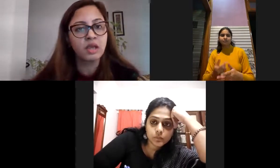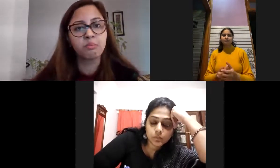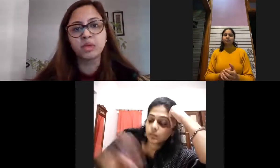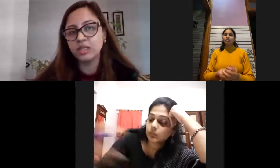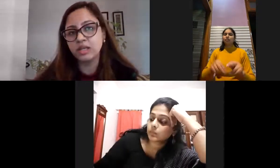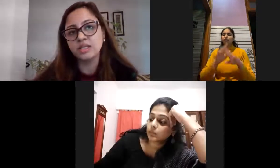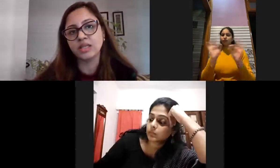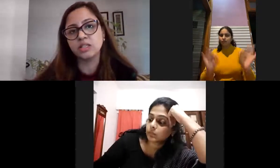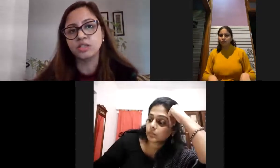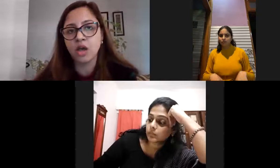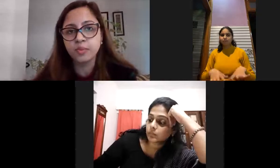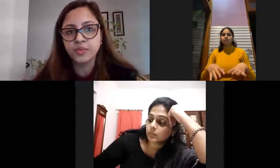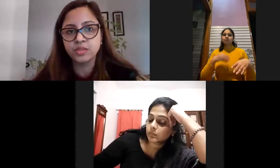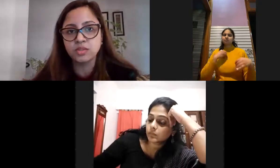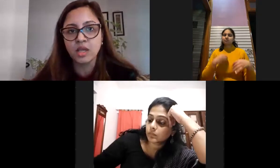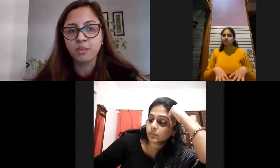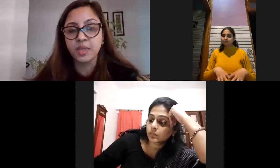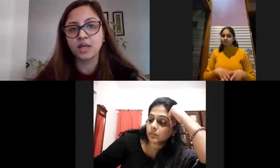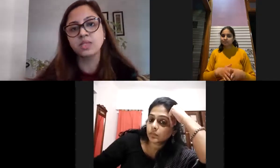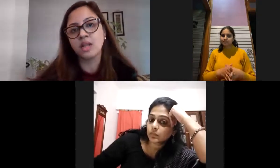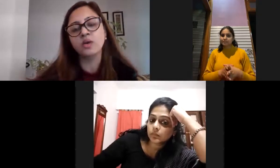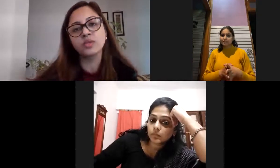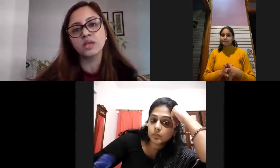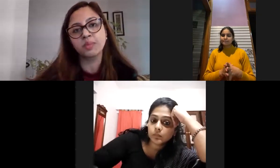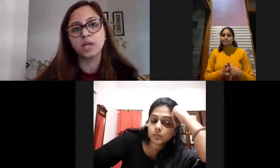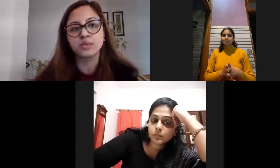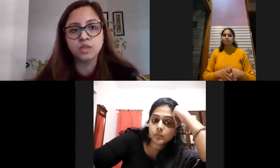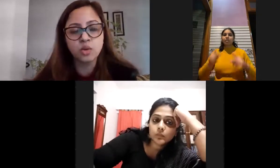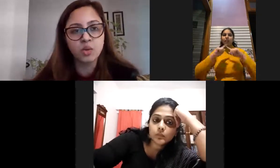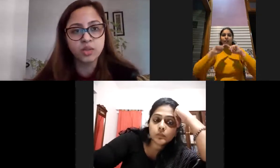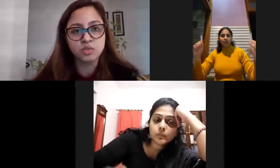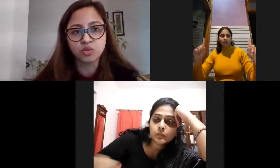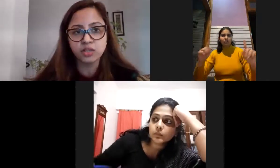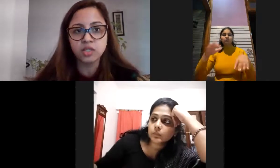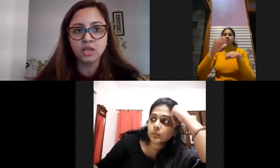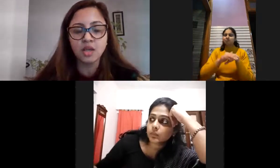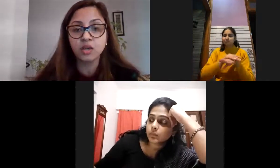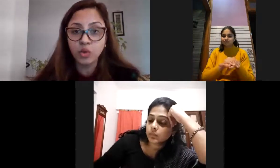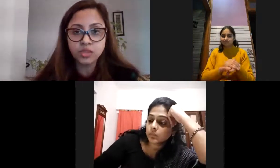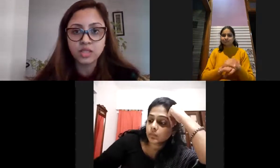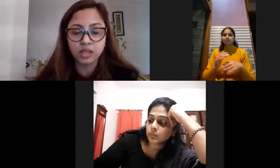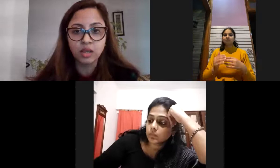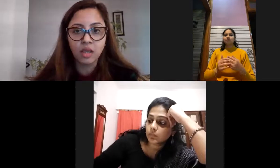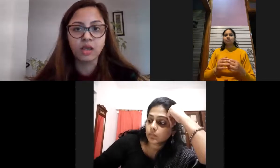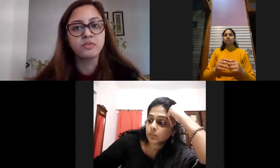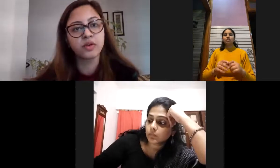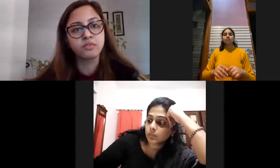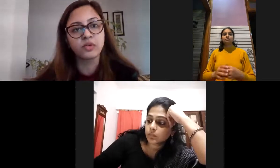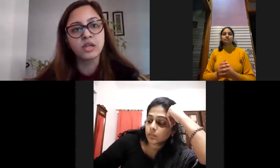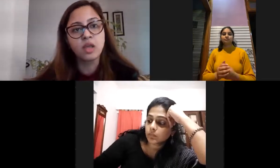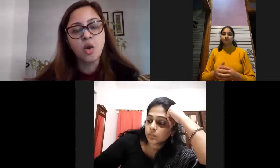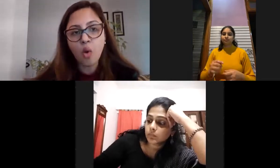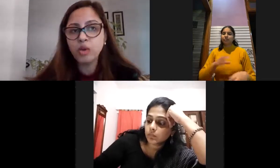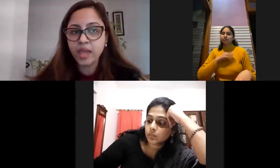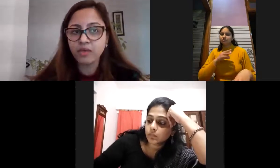formal, mirthless. It stops, becomes louder, becomes low, is tragic, ghostly, and